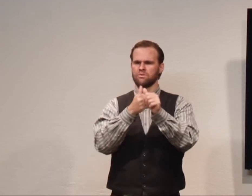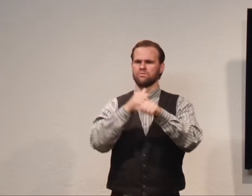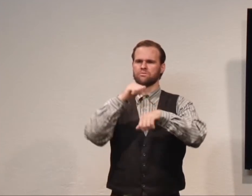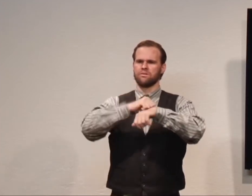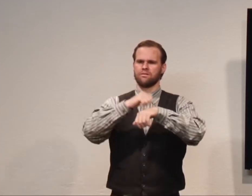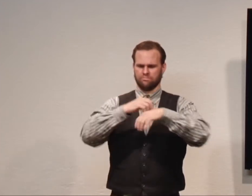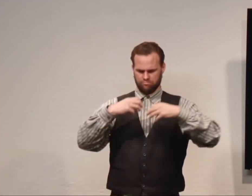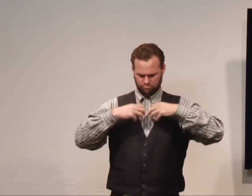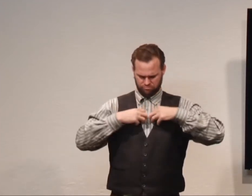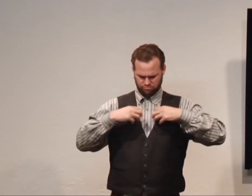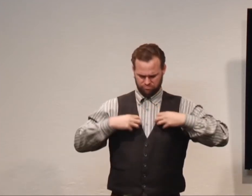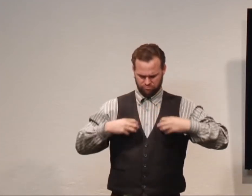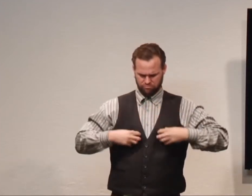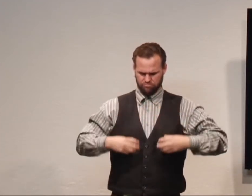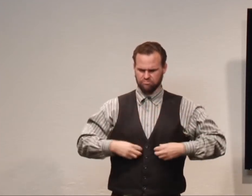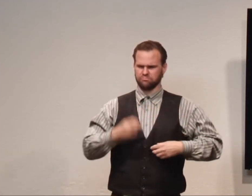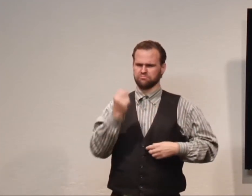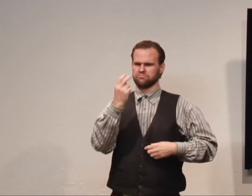priest.